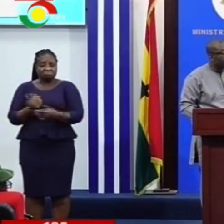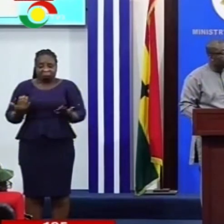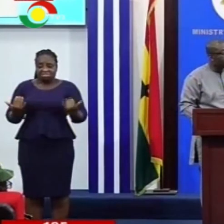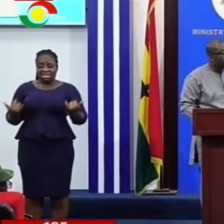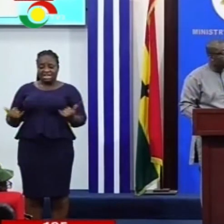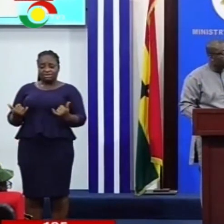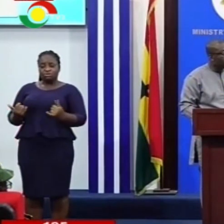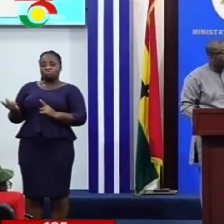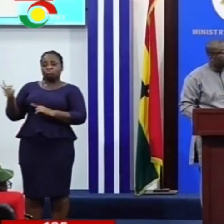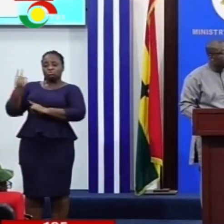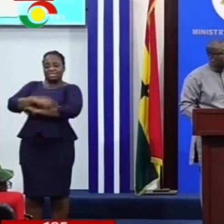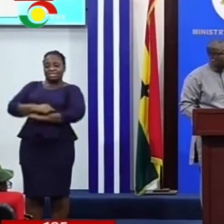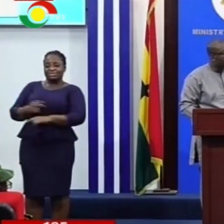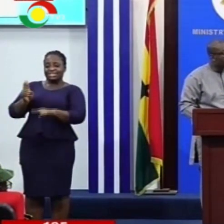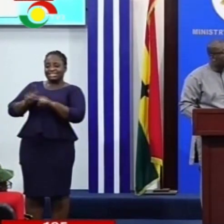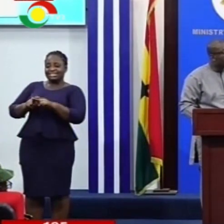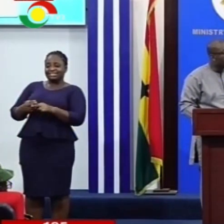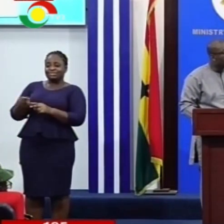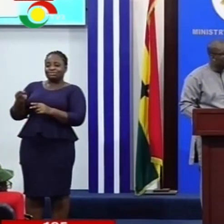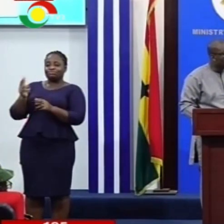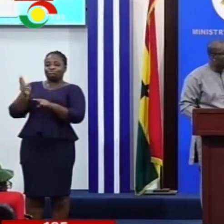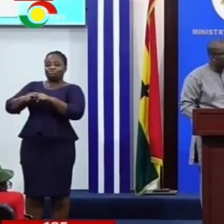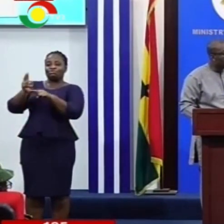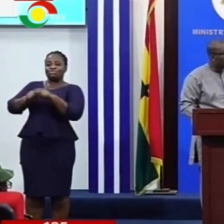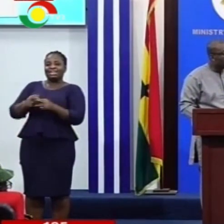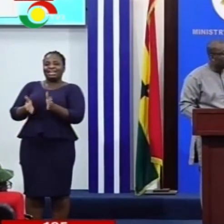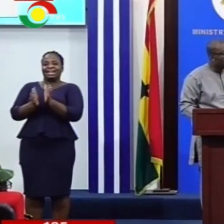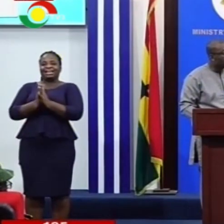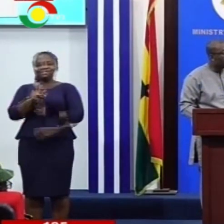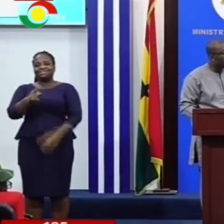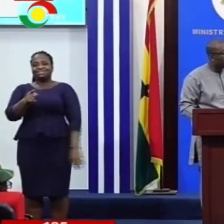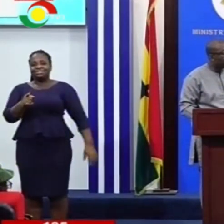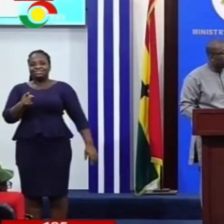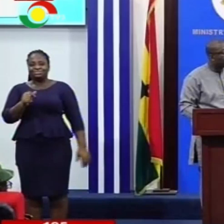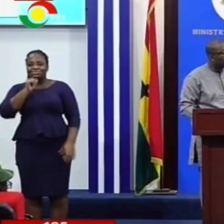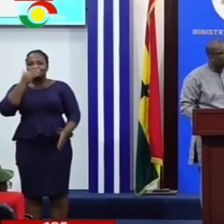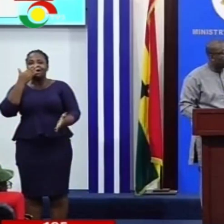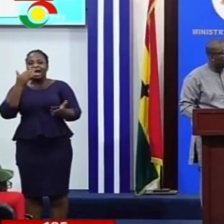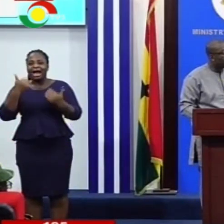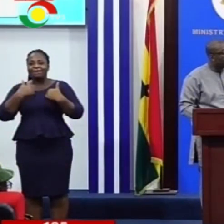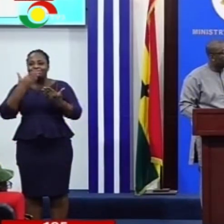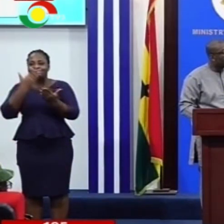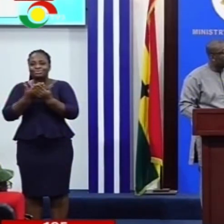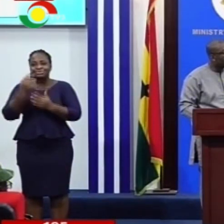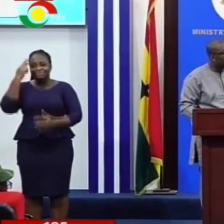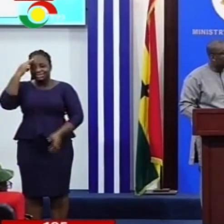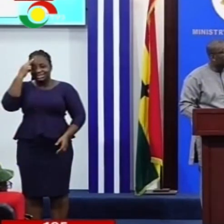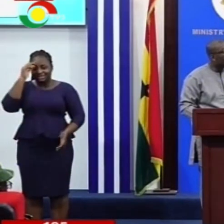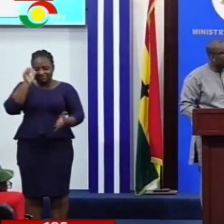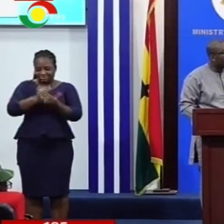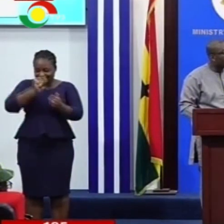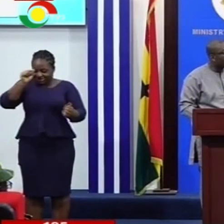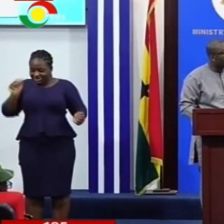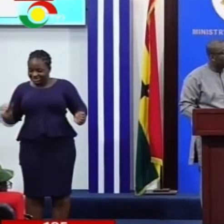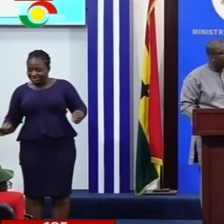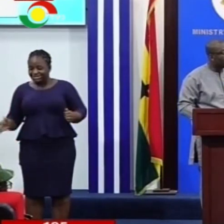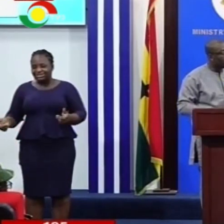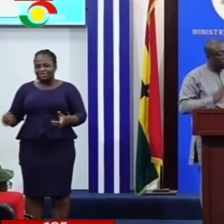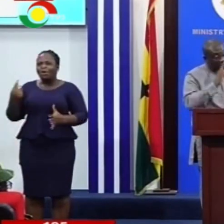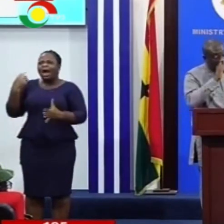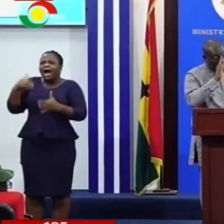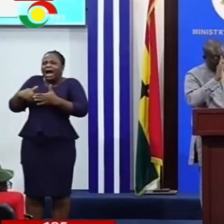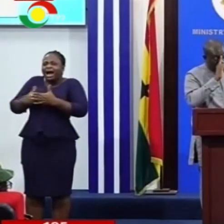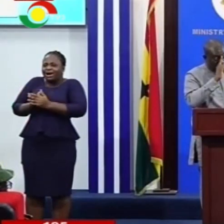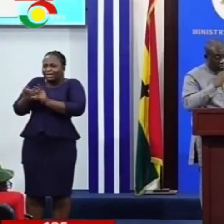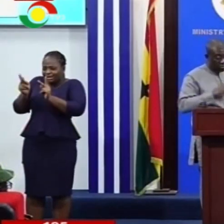monasi bisau nientia wo cotton, and I said 1 year a good reason. Nasa, ye see from one a convention